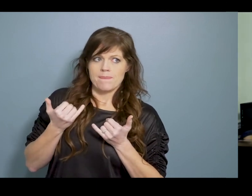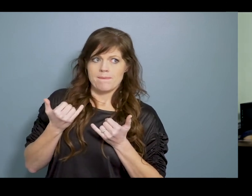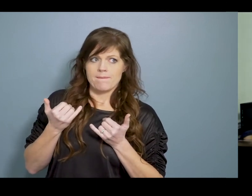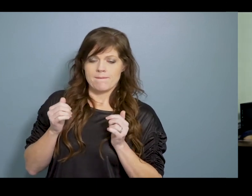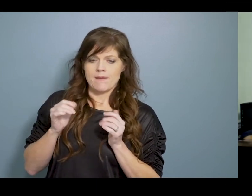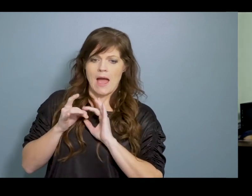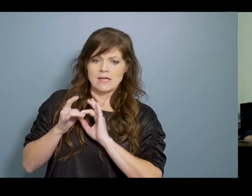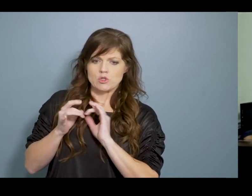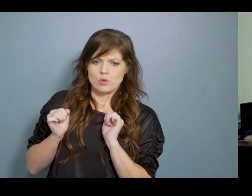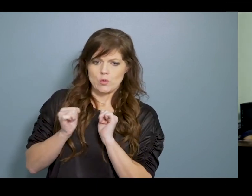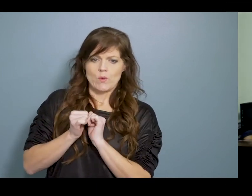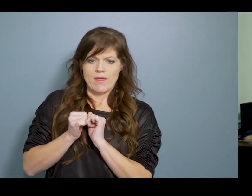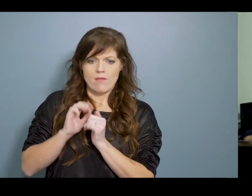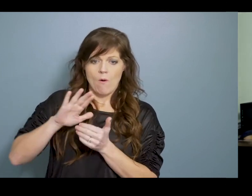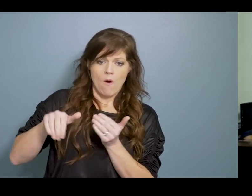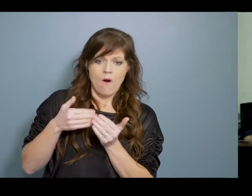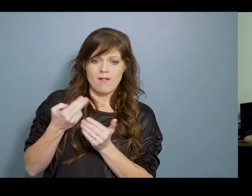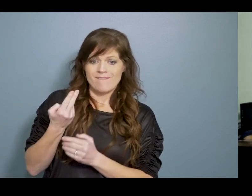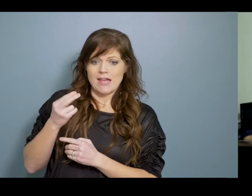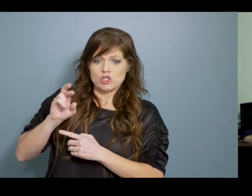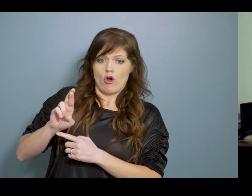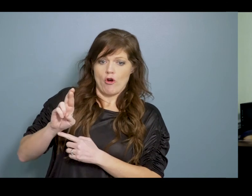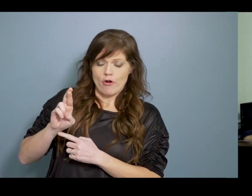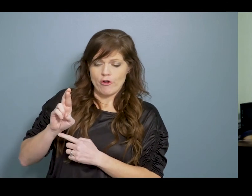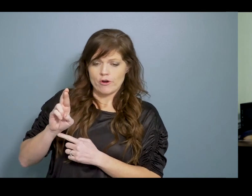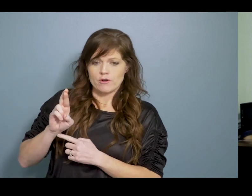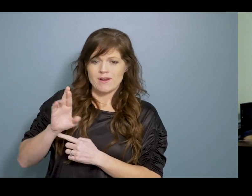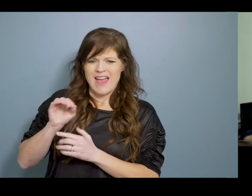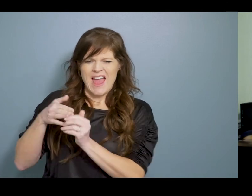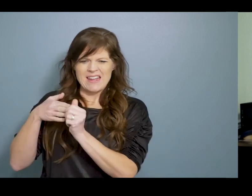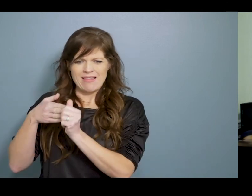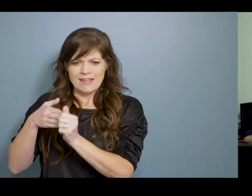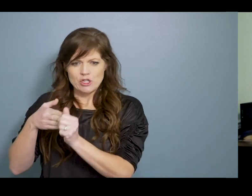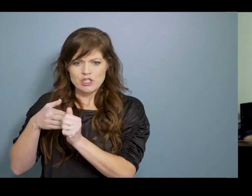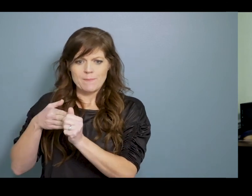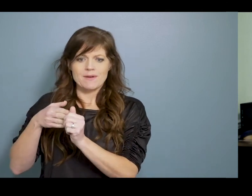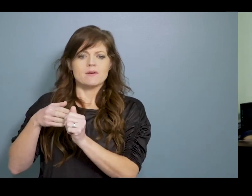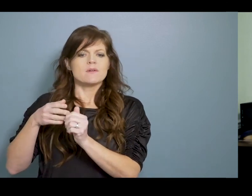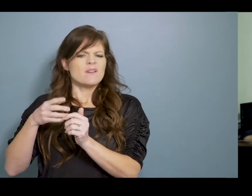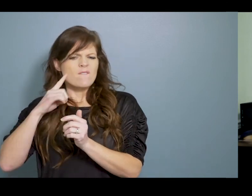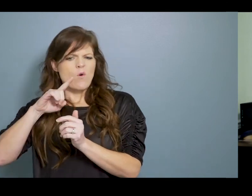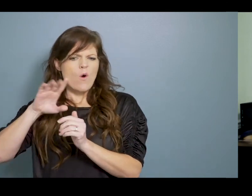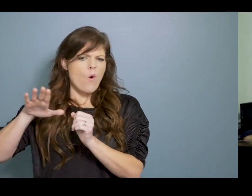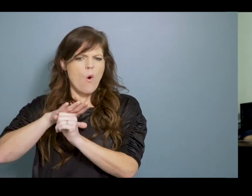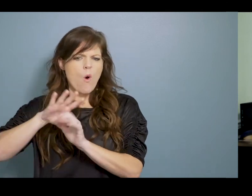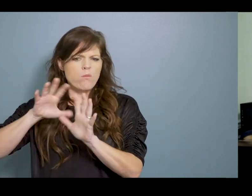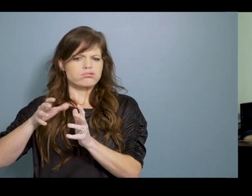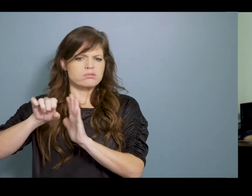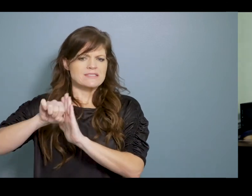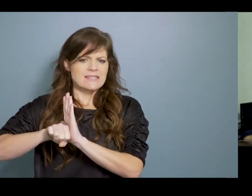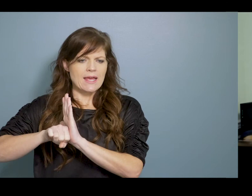actually with all of the HR and leadership statewide for state